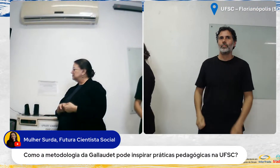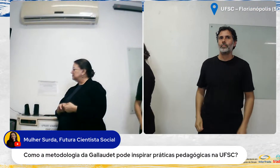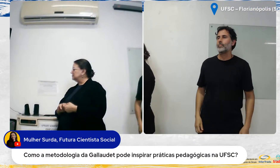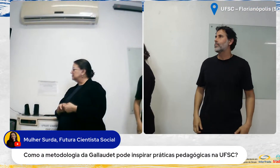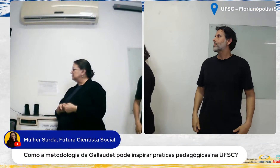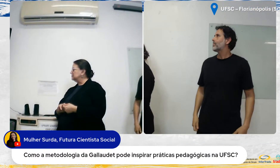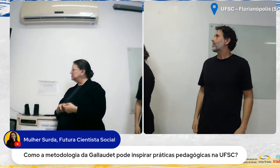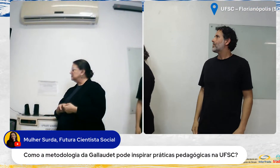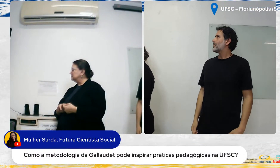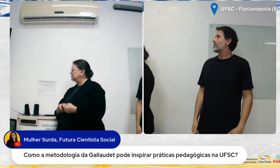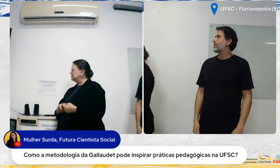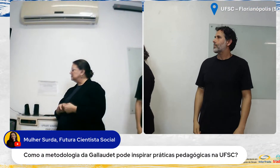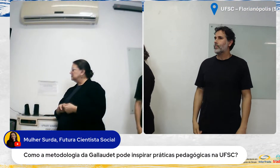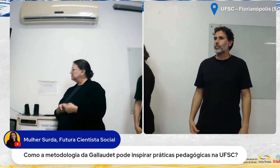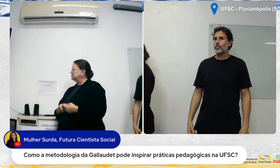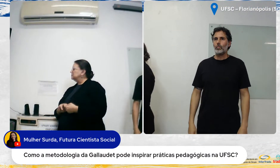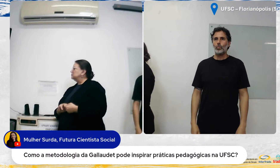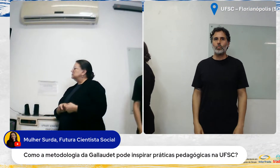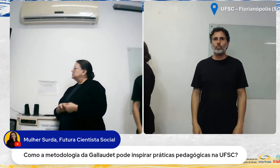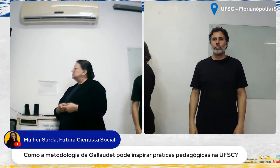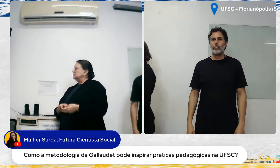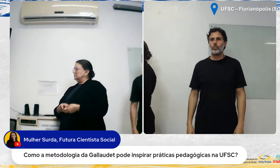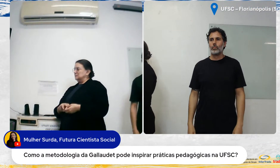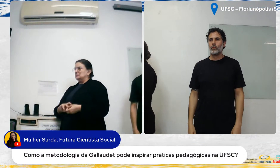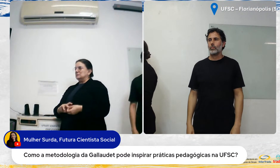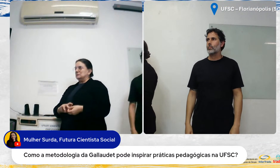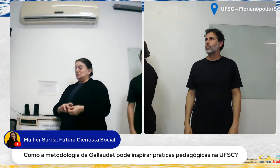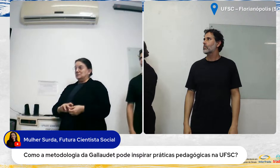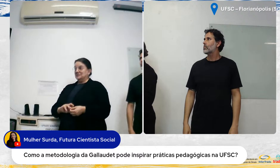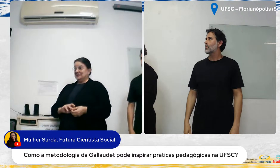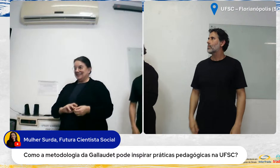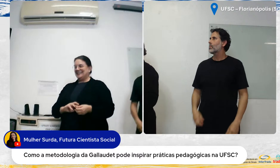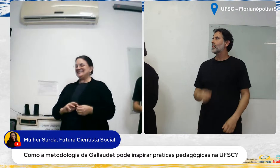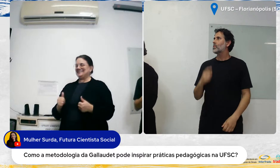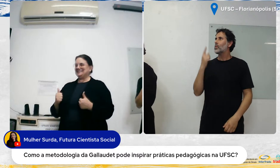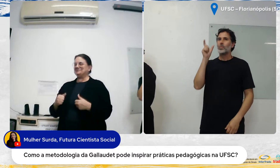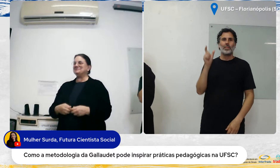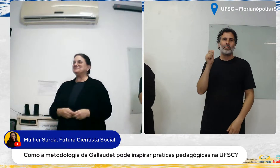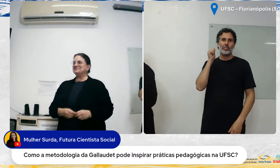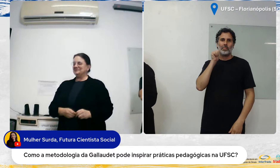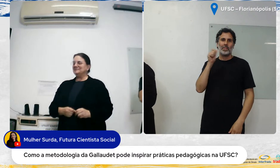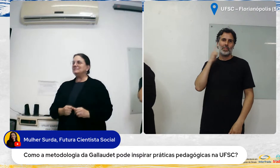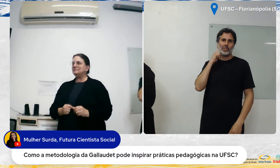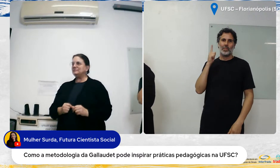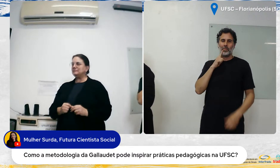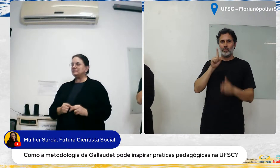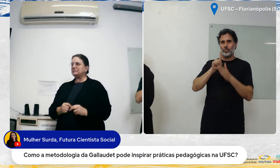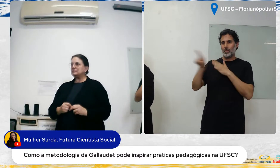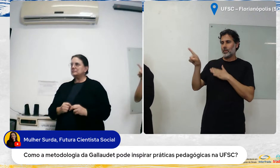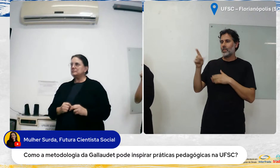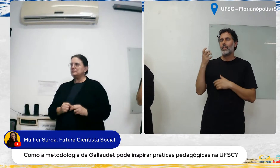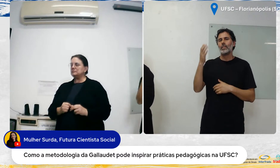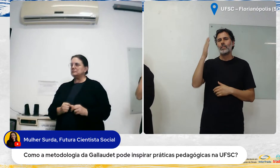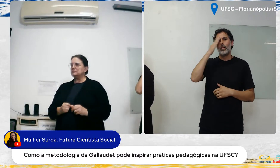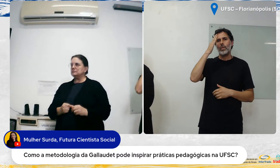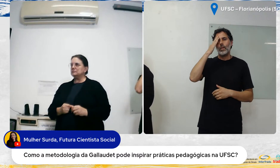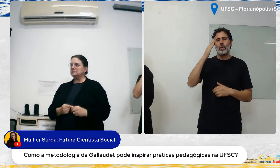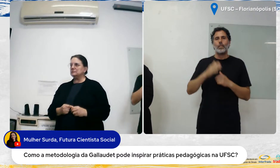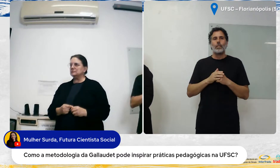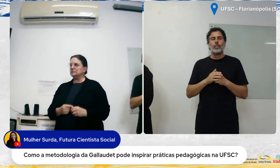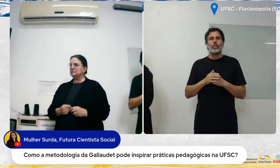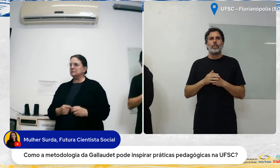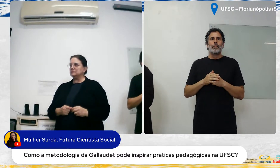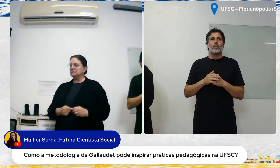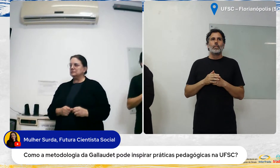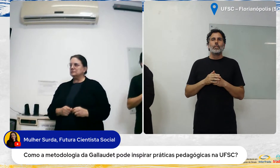These are from a deaf woman, and she would like to know, how can